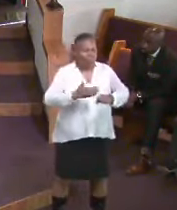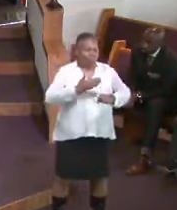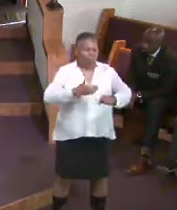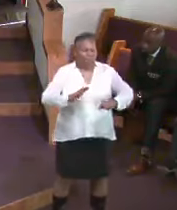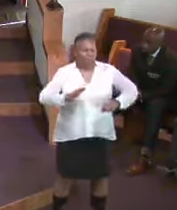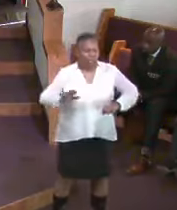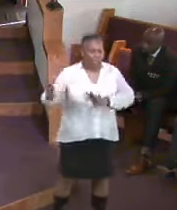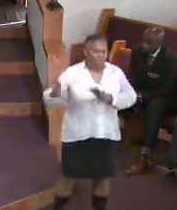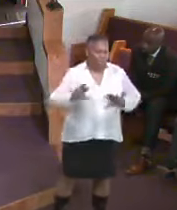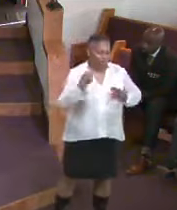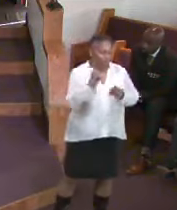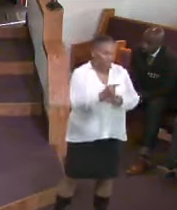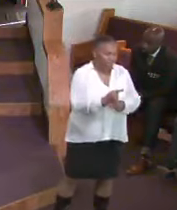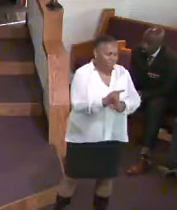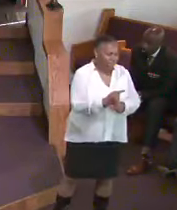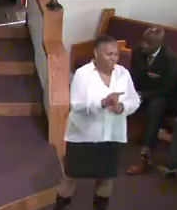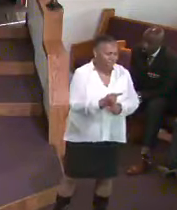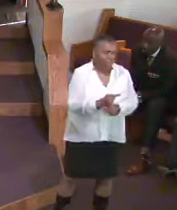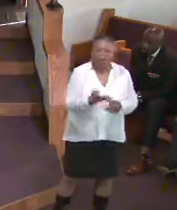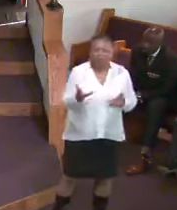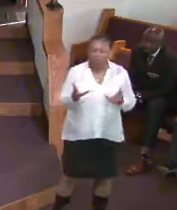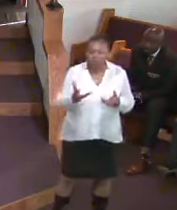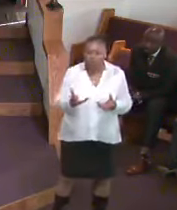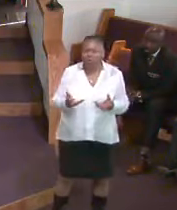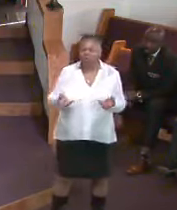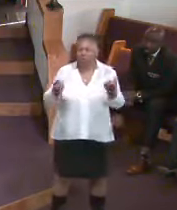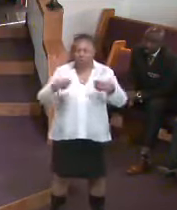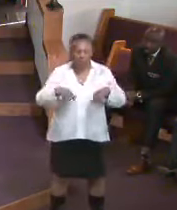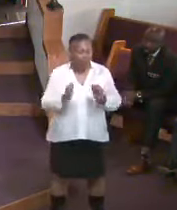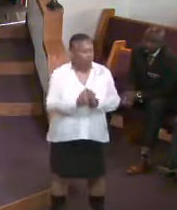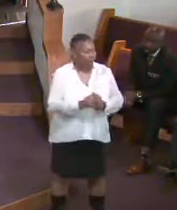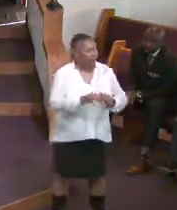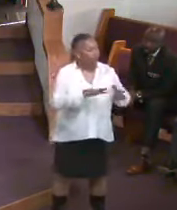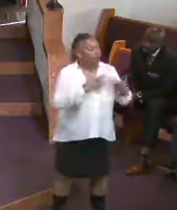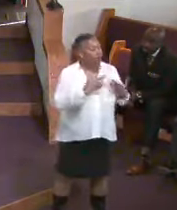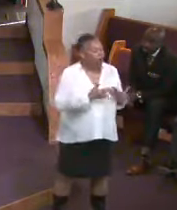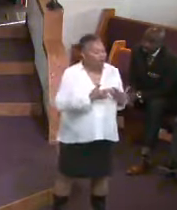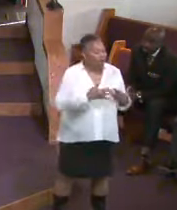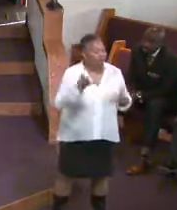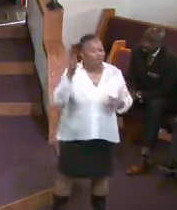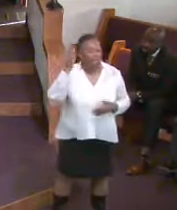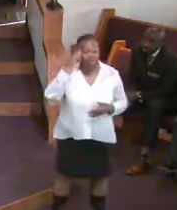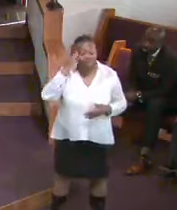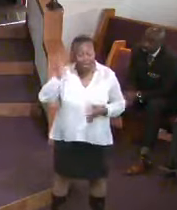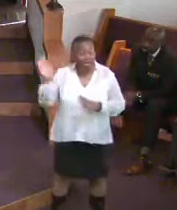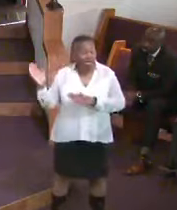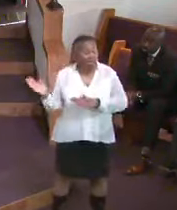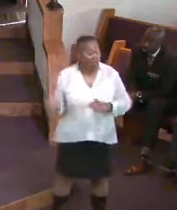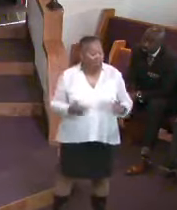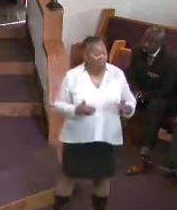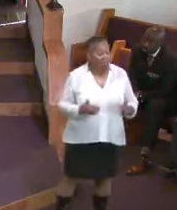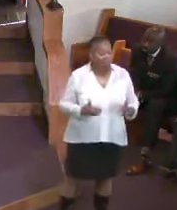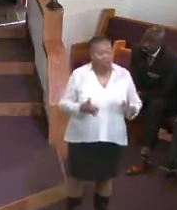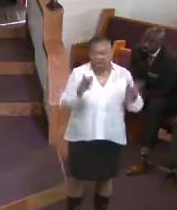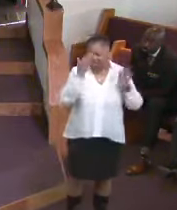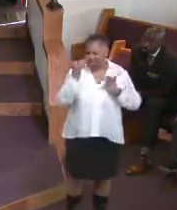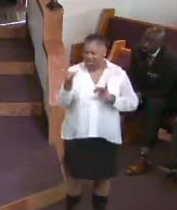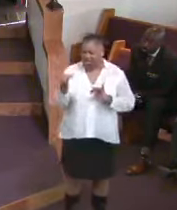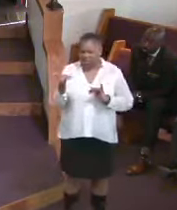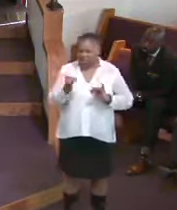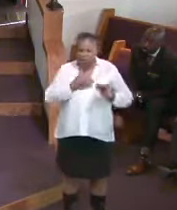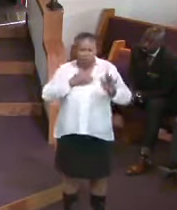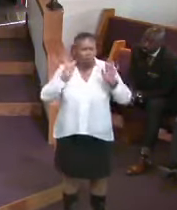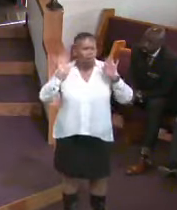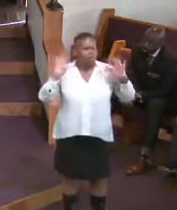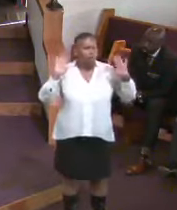so we want to come with our hearts and minds ready and prepared. And so we're looking forward to a wonderful celebration.